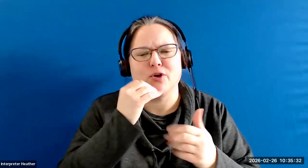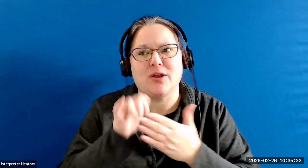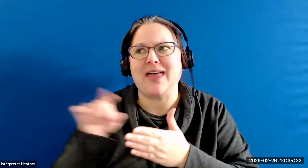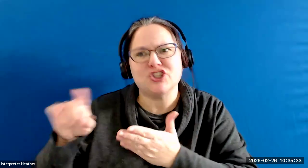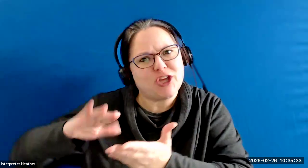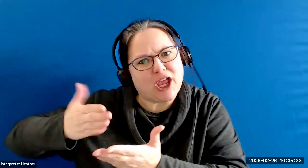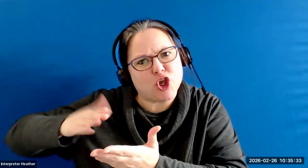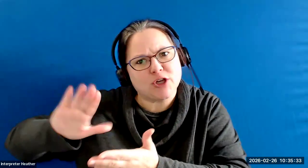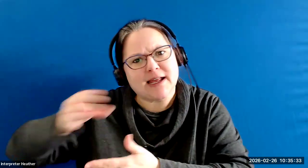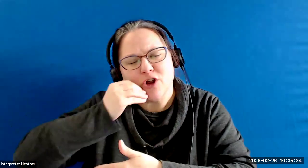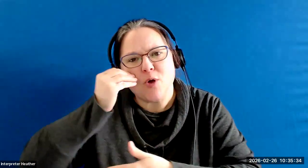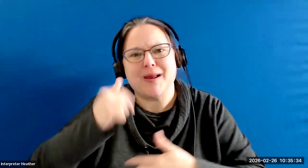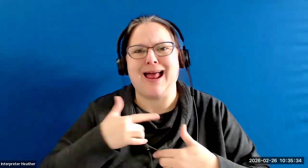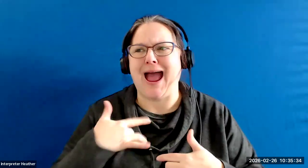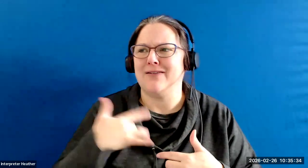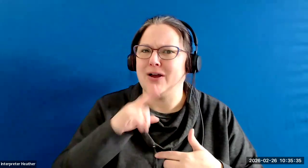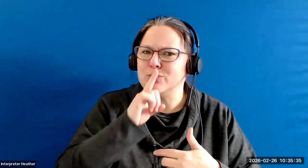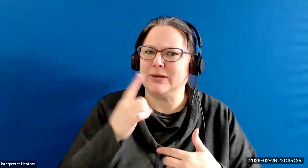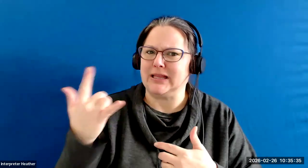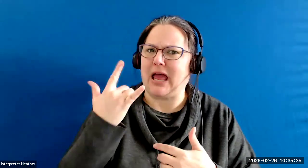home. And I felt very cared for.